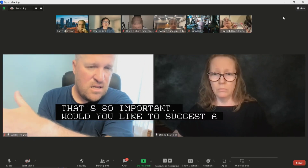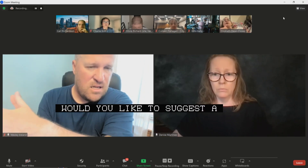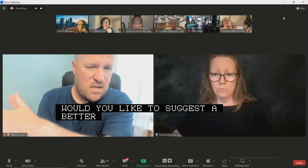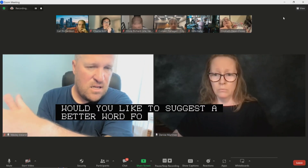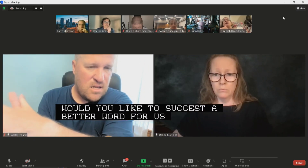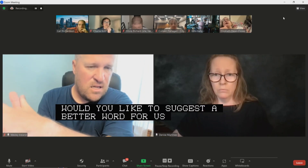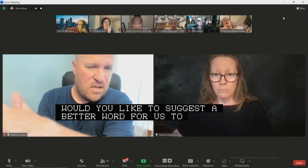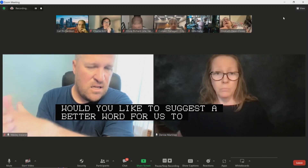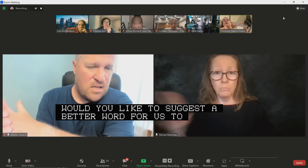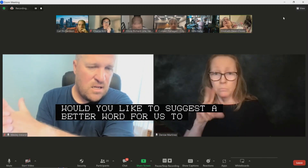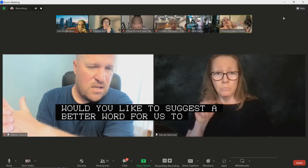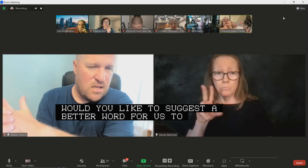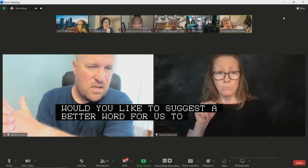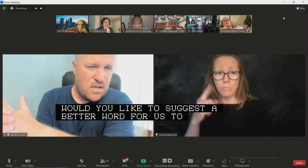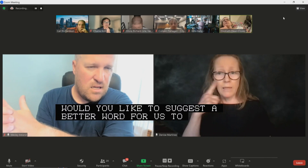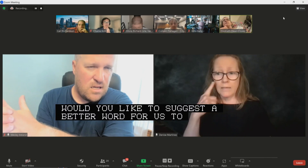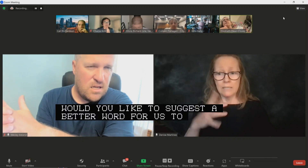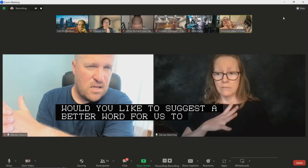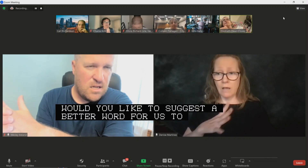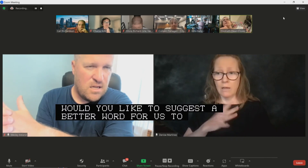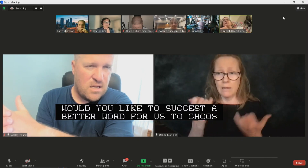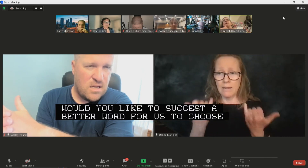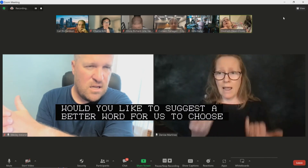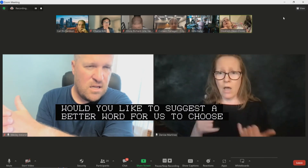No, I think that's fine. Now that you've